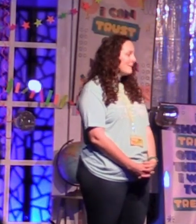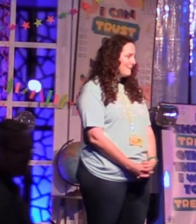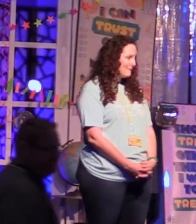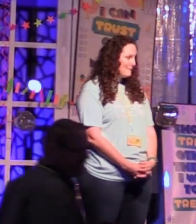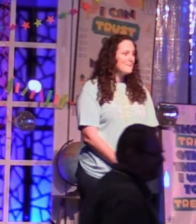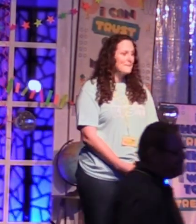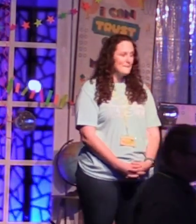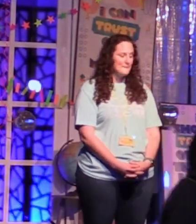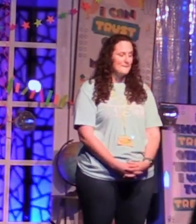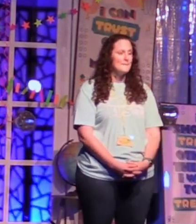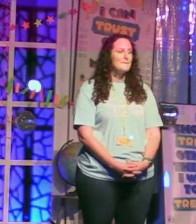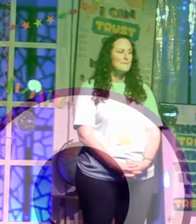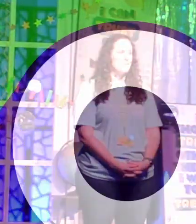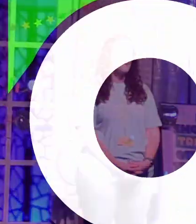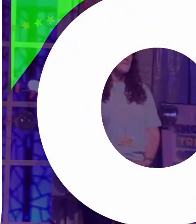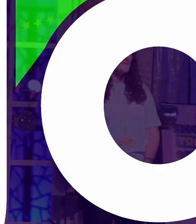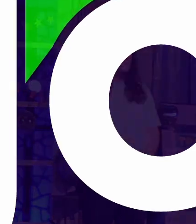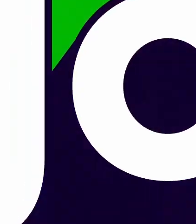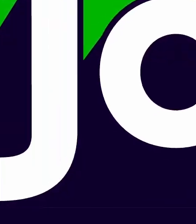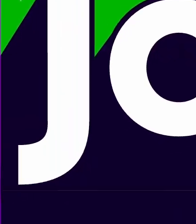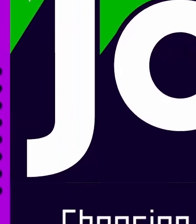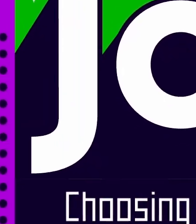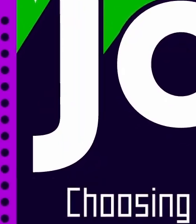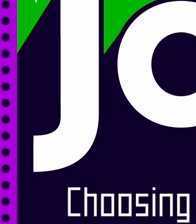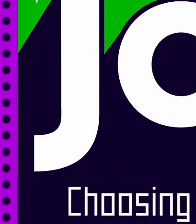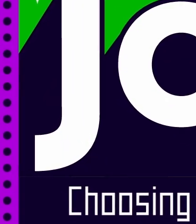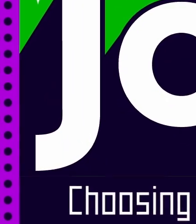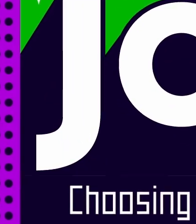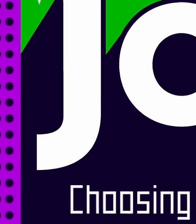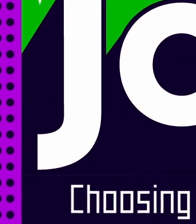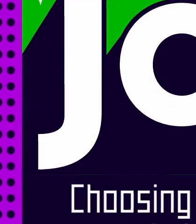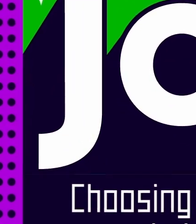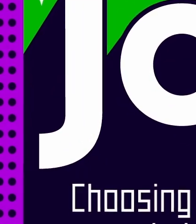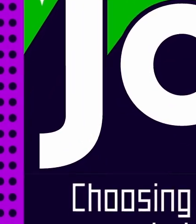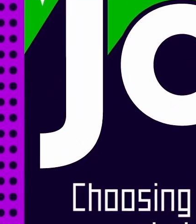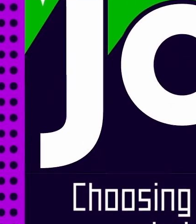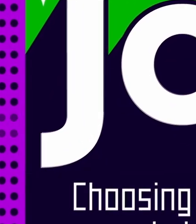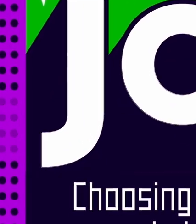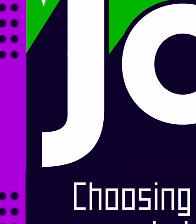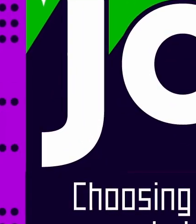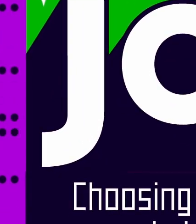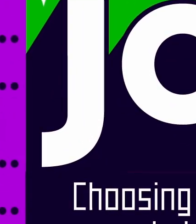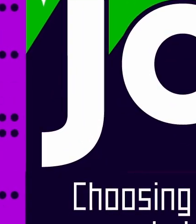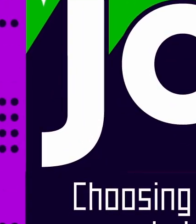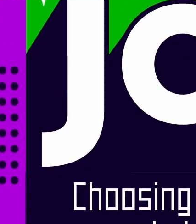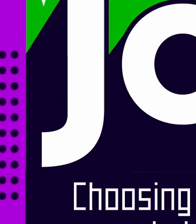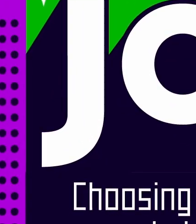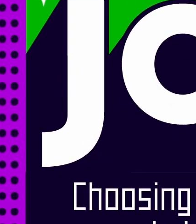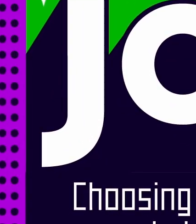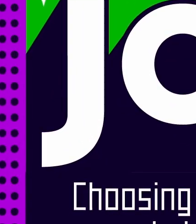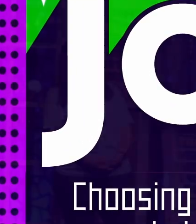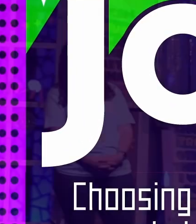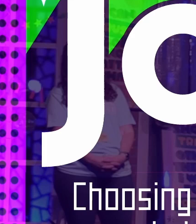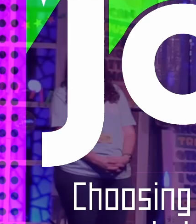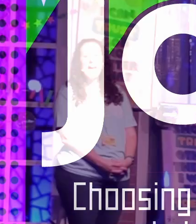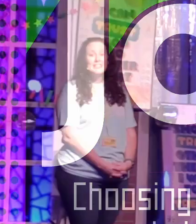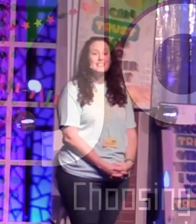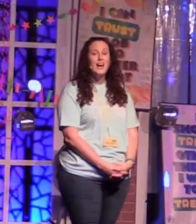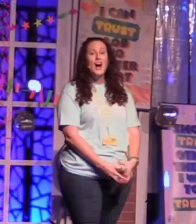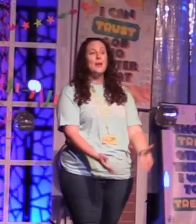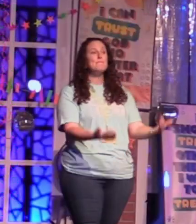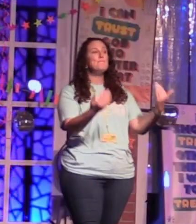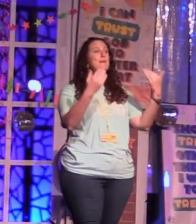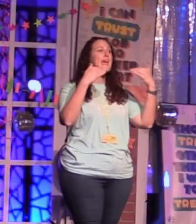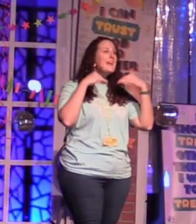around us. We can always find joy. Joy is choosing to celebrate what God is doing. In